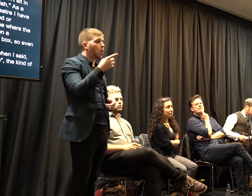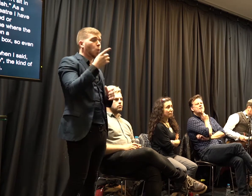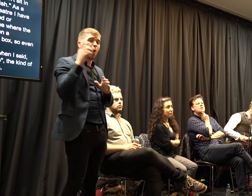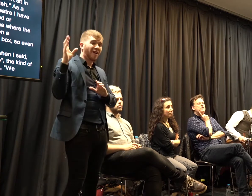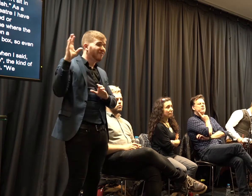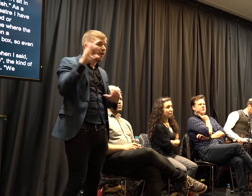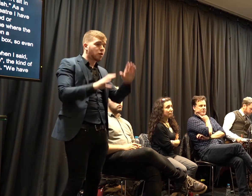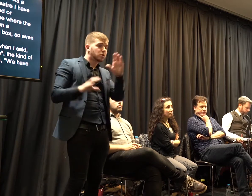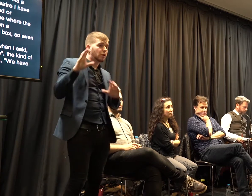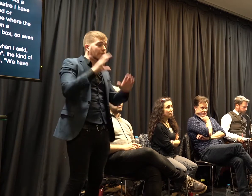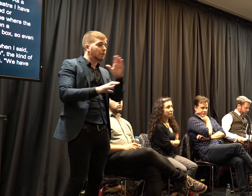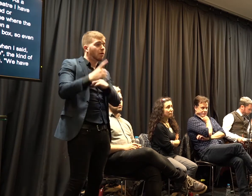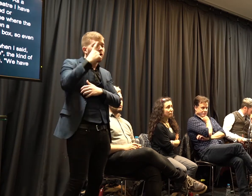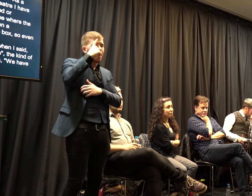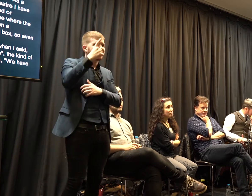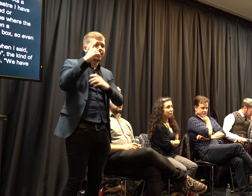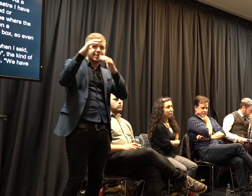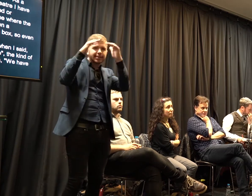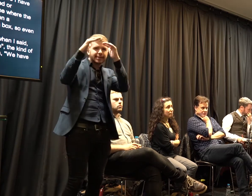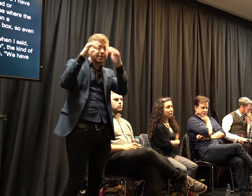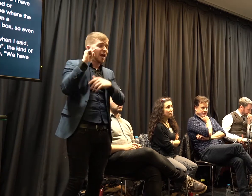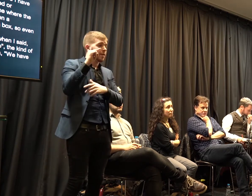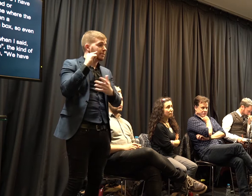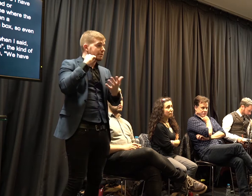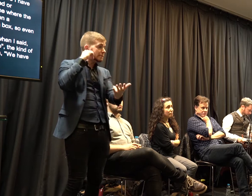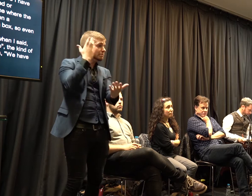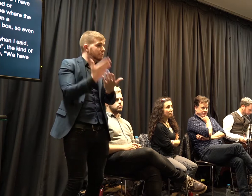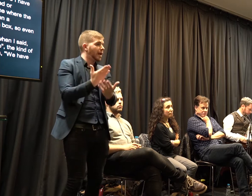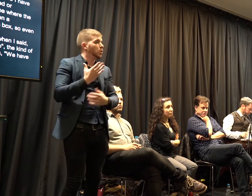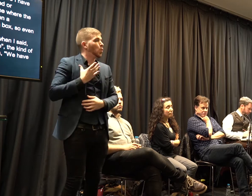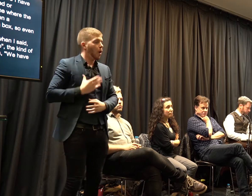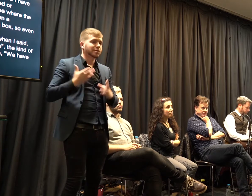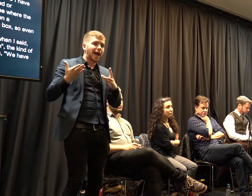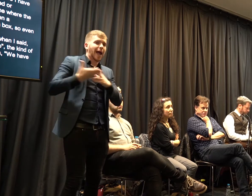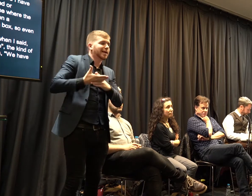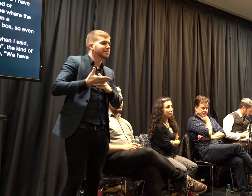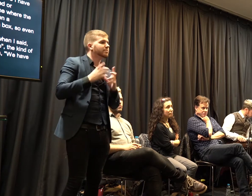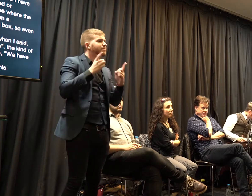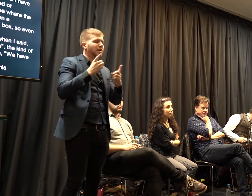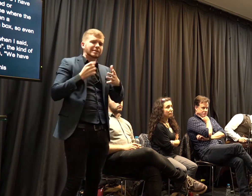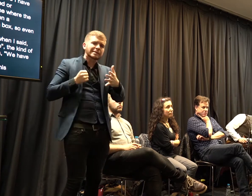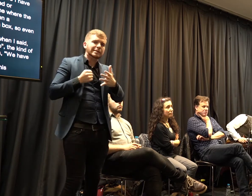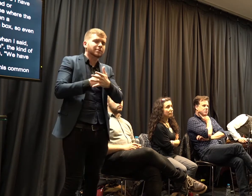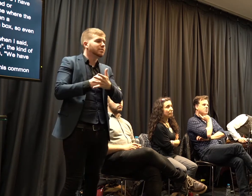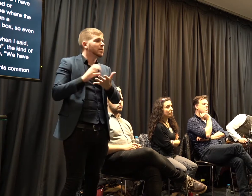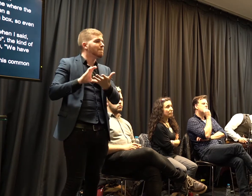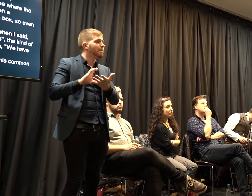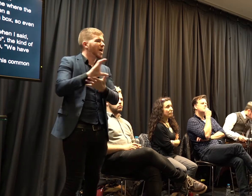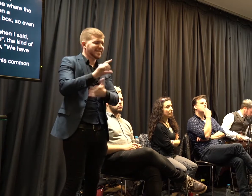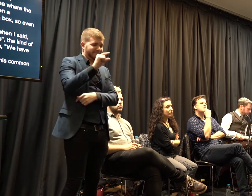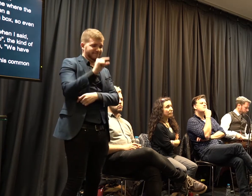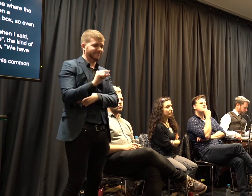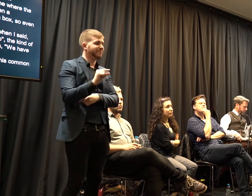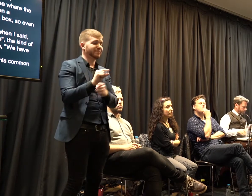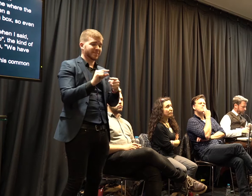who buy into this common sense demand access, but they give a limited pot of money, and it's not